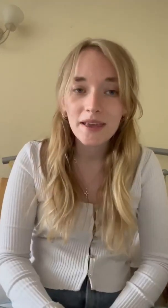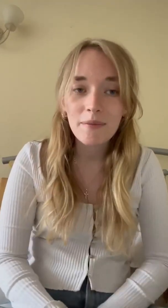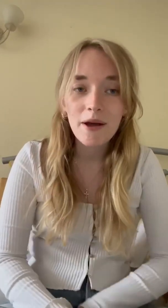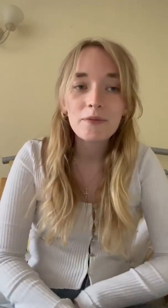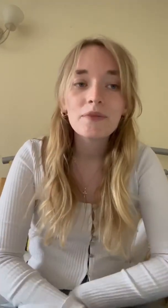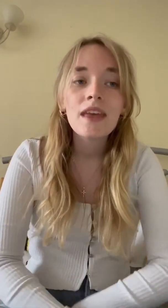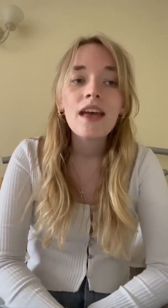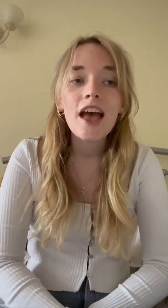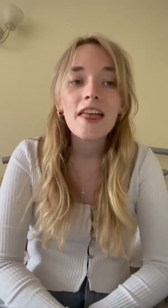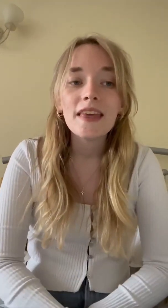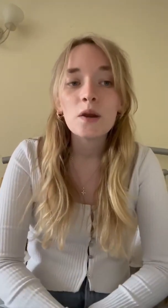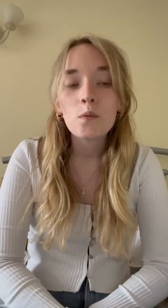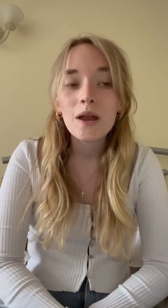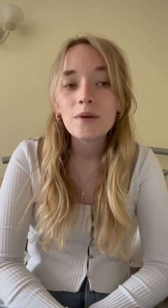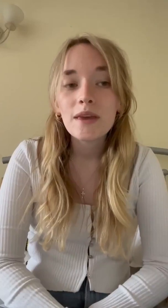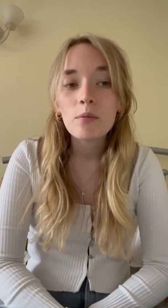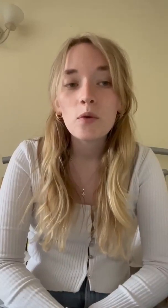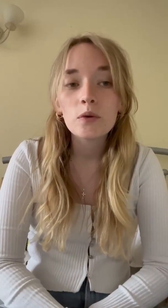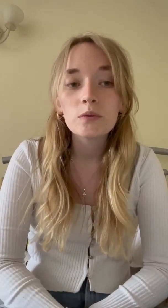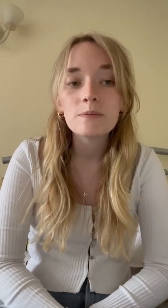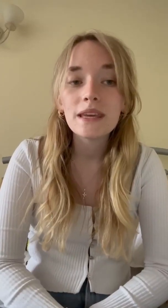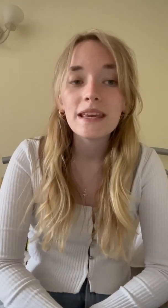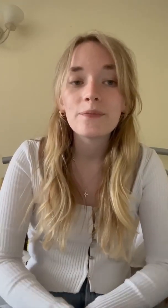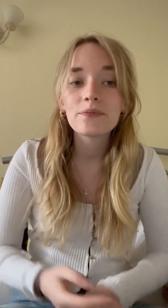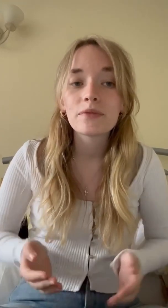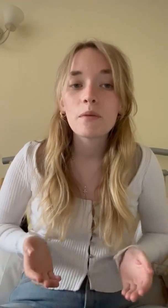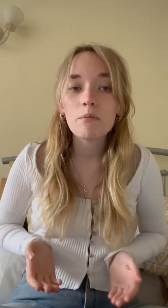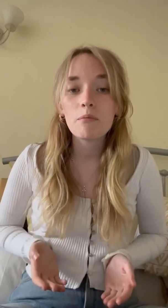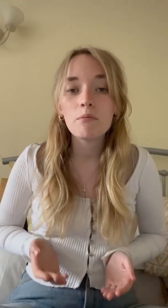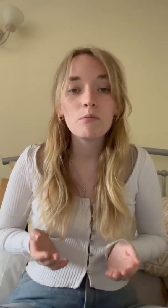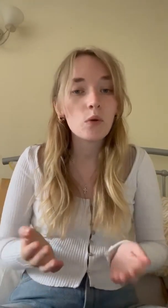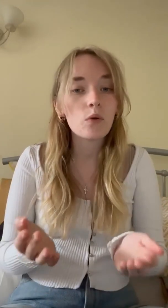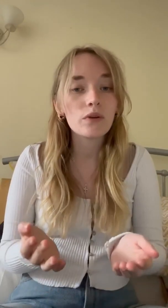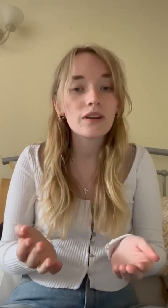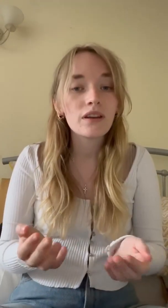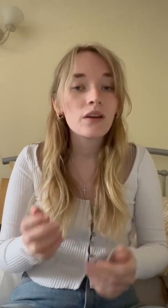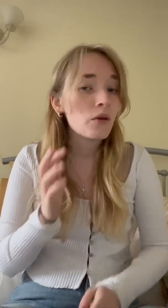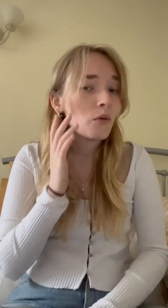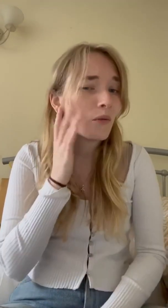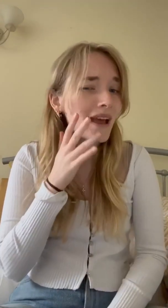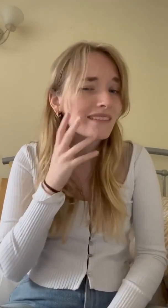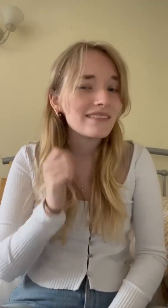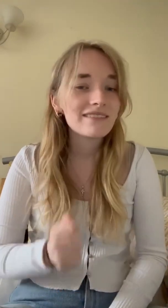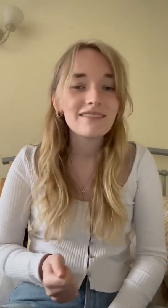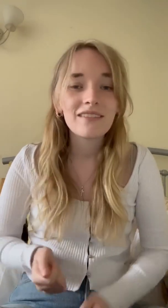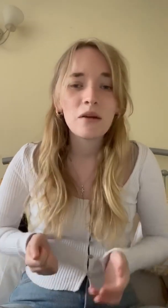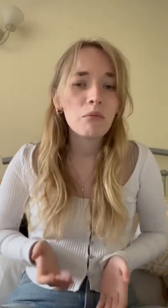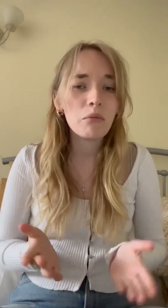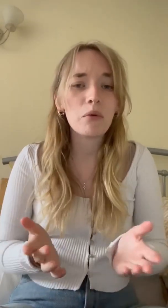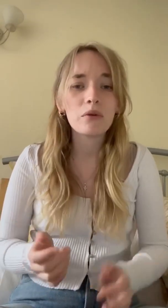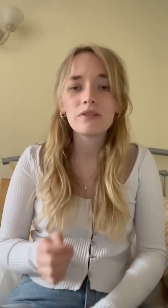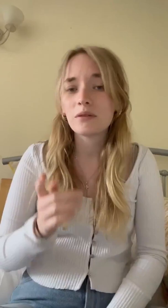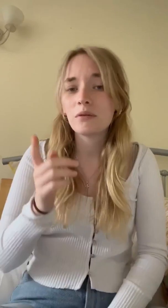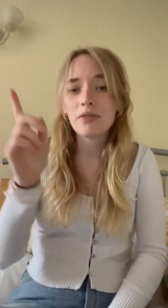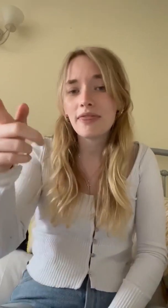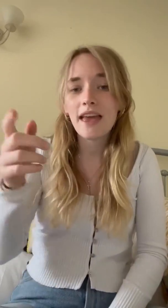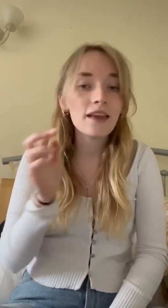about. And then when were they born would be born when? Born or they